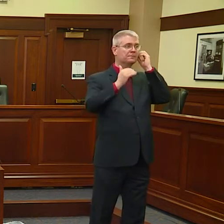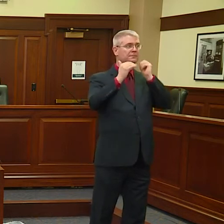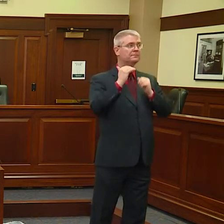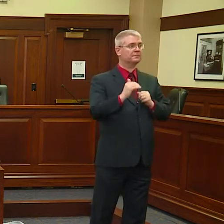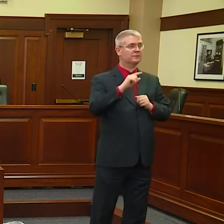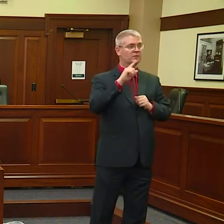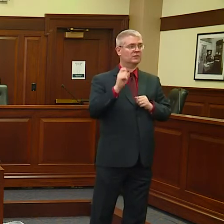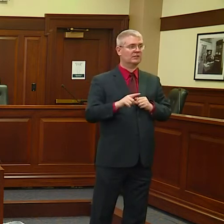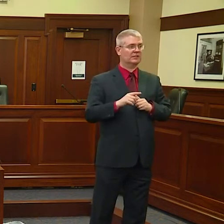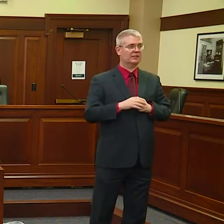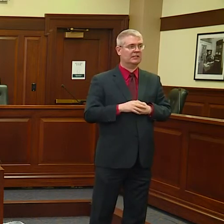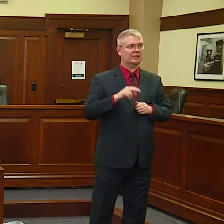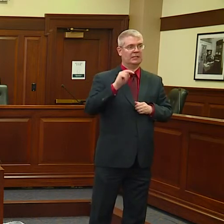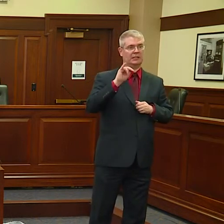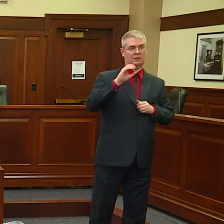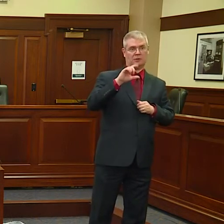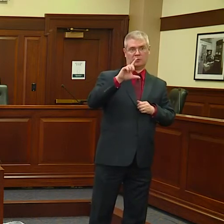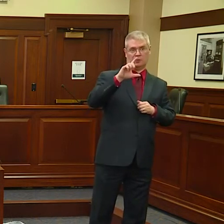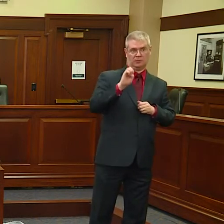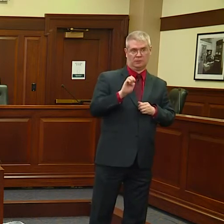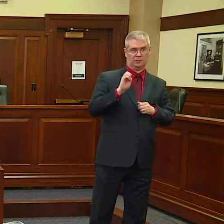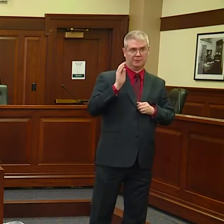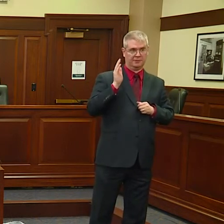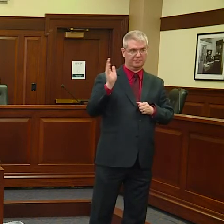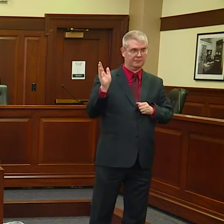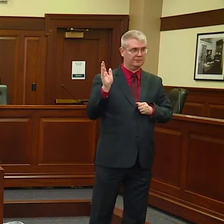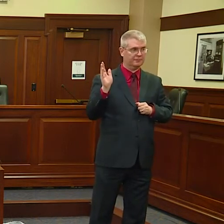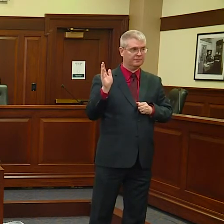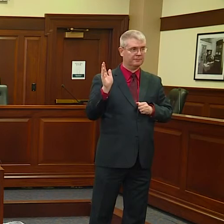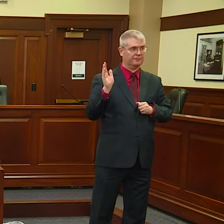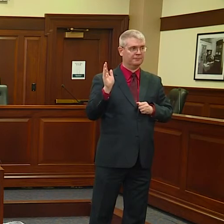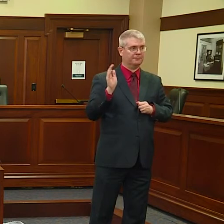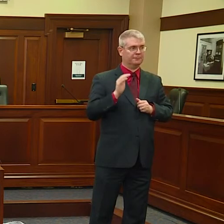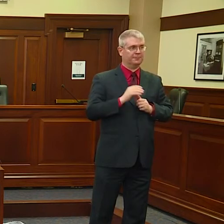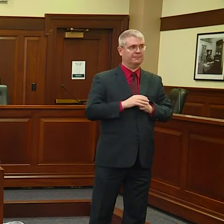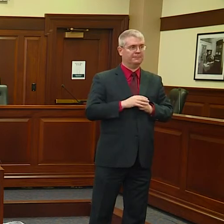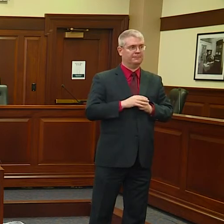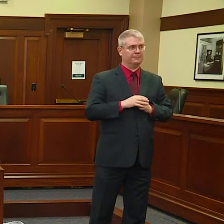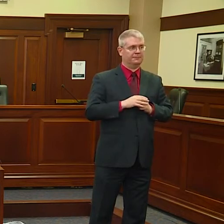Nicole on Zoom with, we put a lot of money into broadband, Nicole.